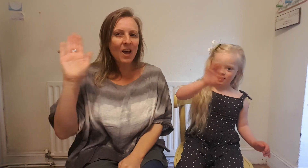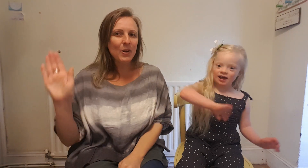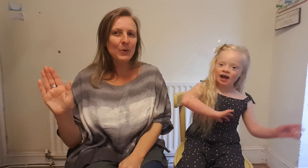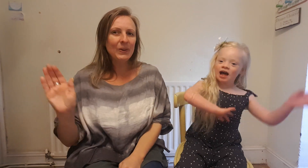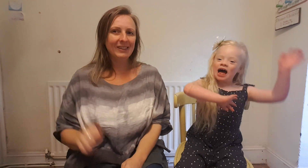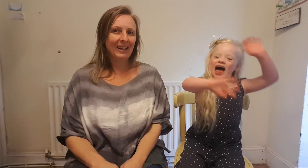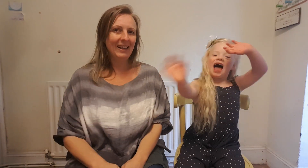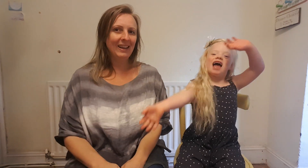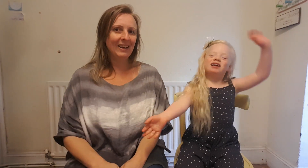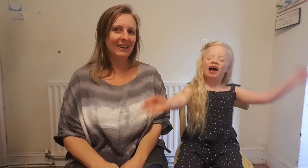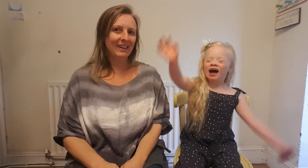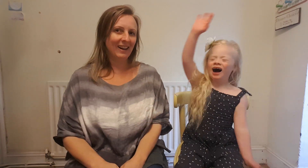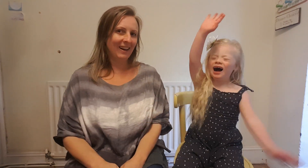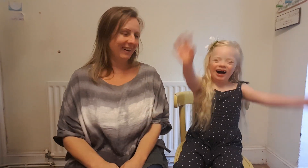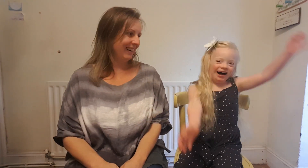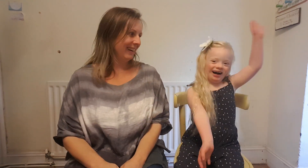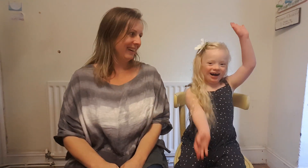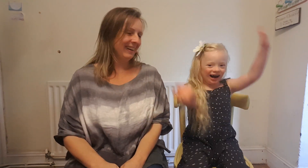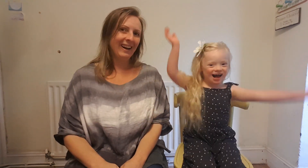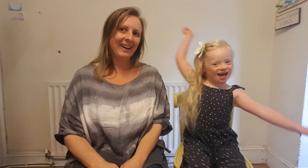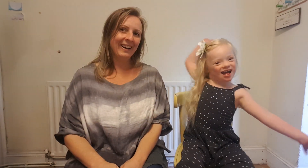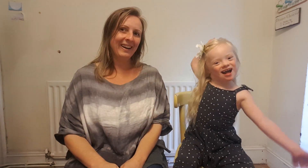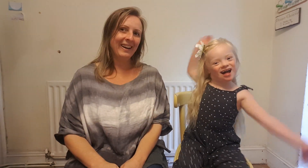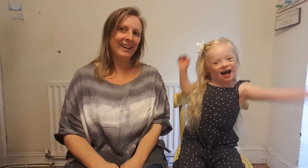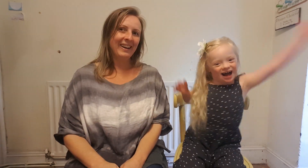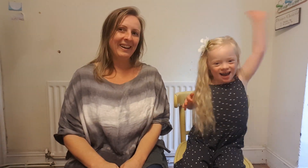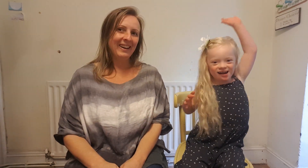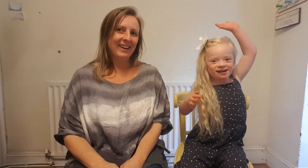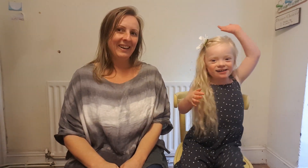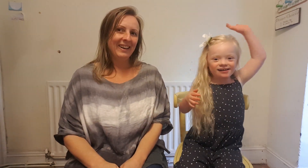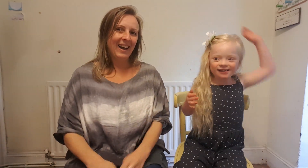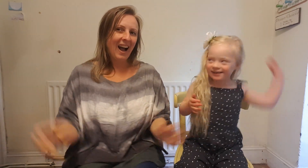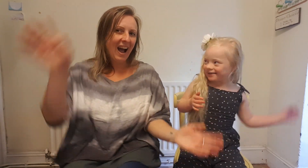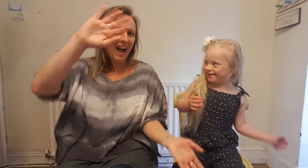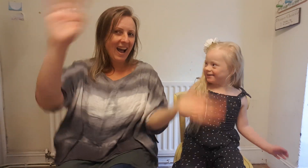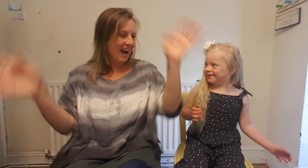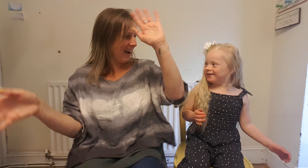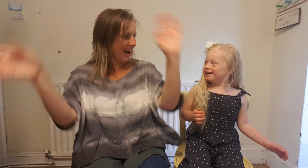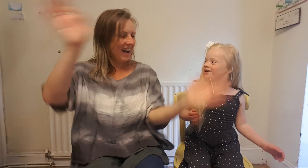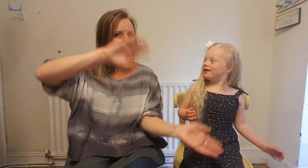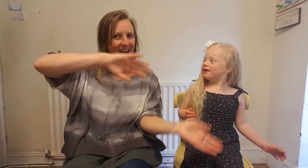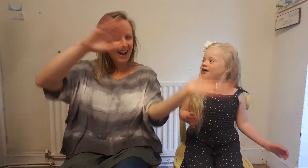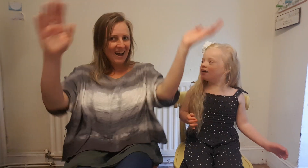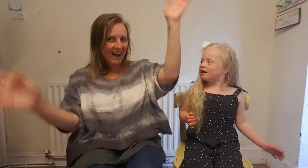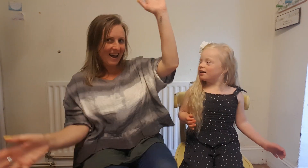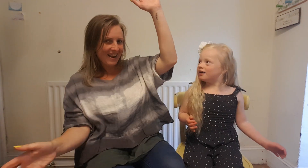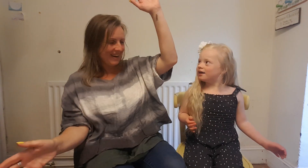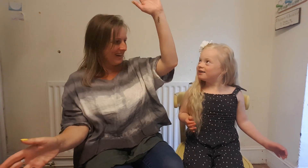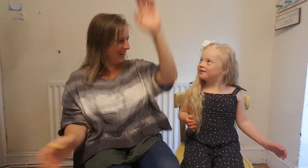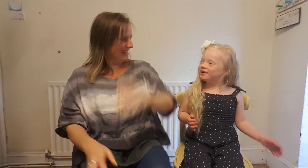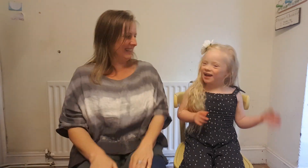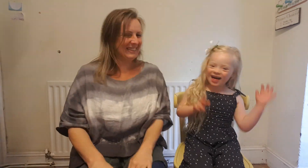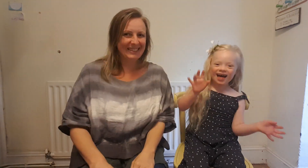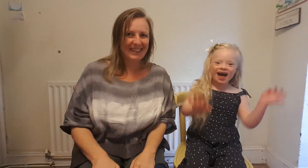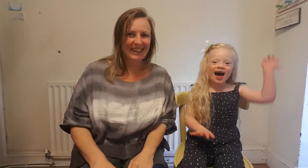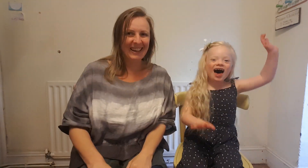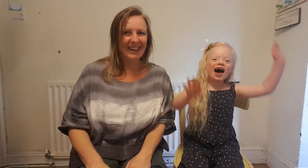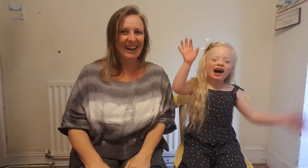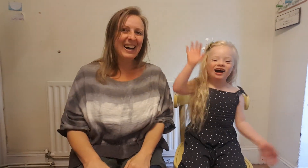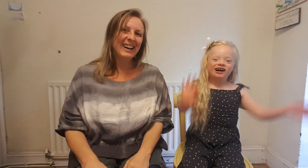Hello. Hi. Ha ha. Hi. Ha ha ha. Hi. Ha ha ha.